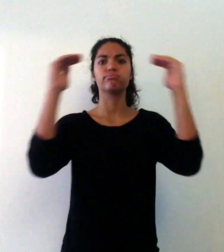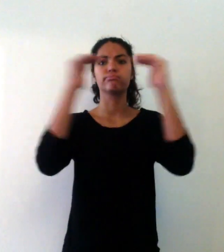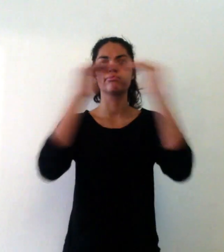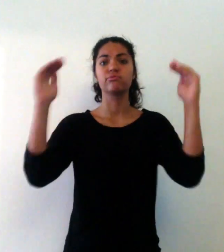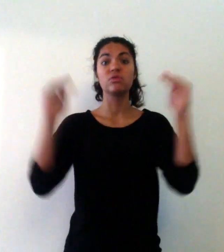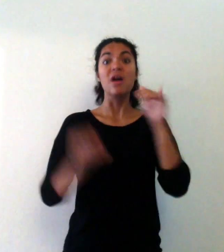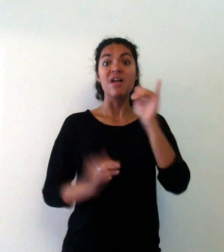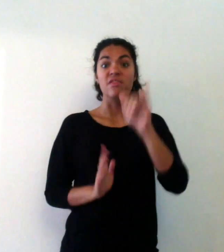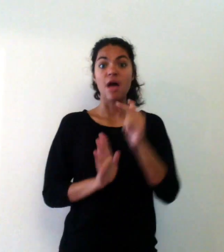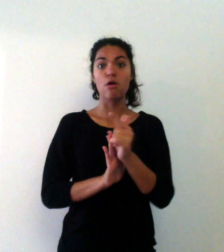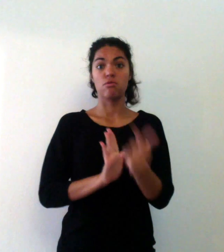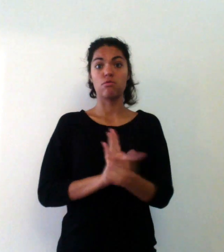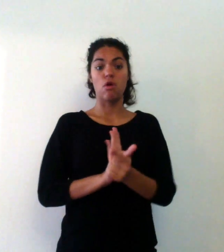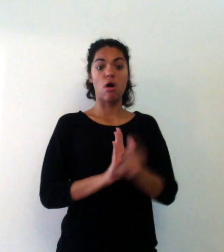law in the land of Israel.